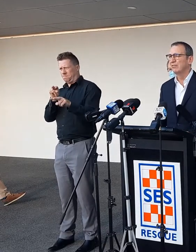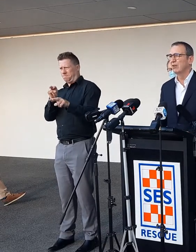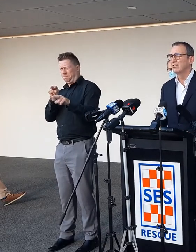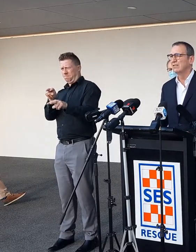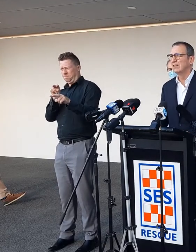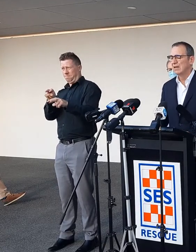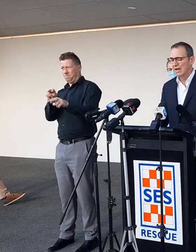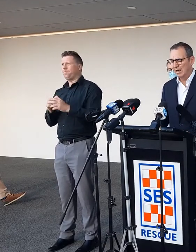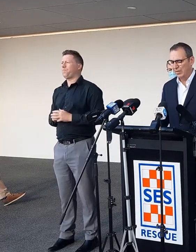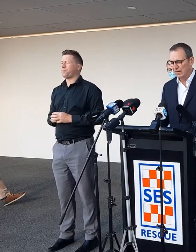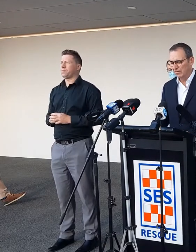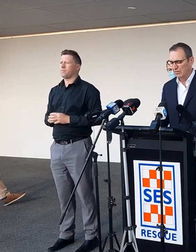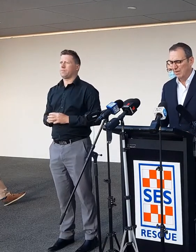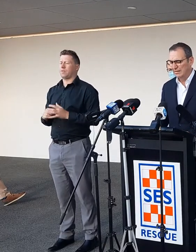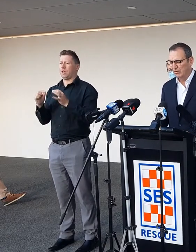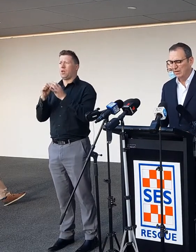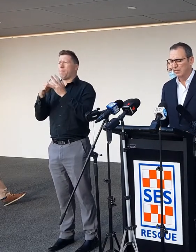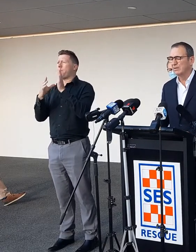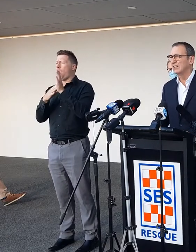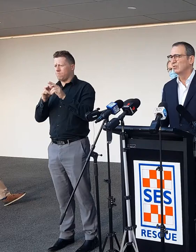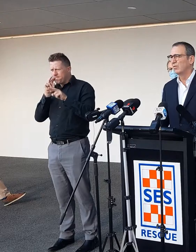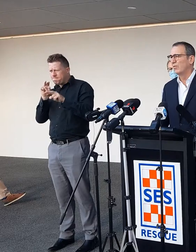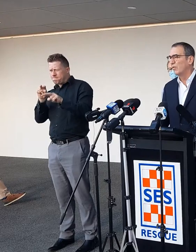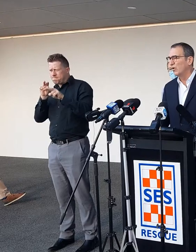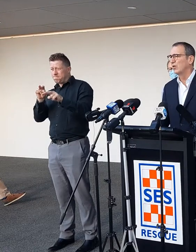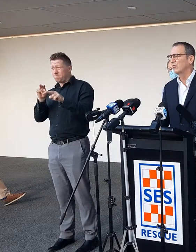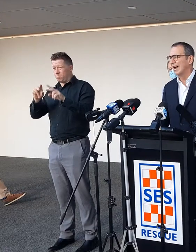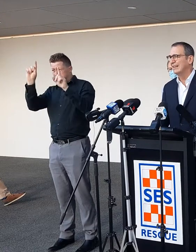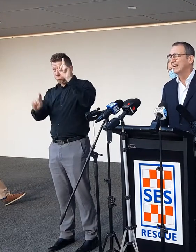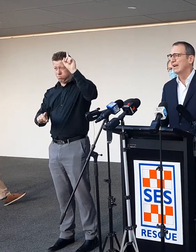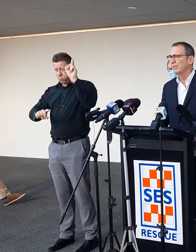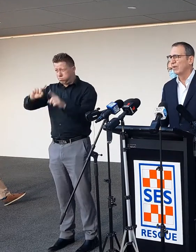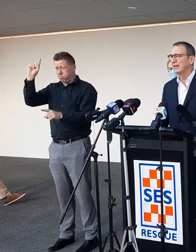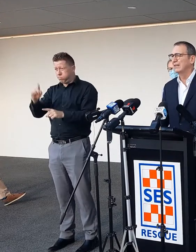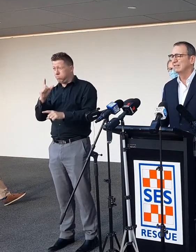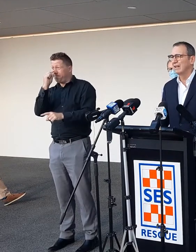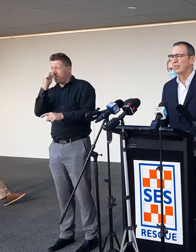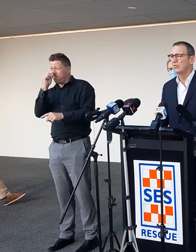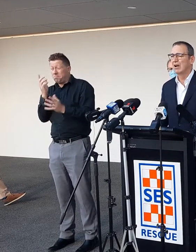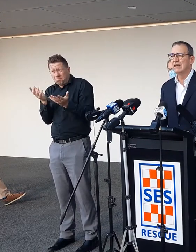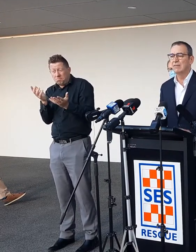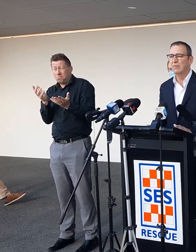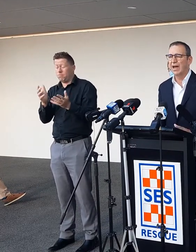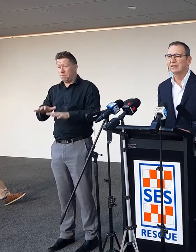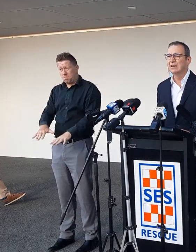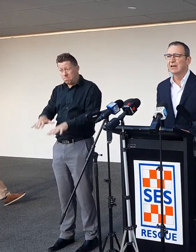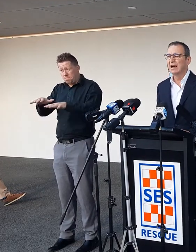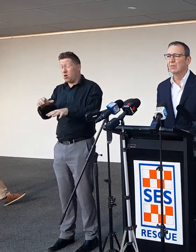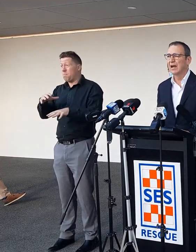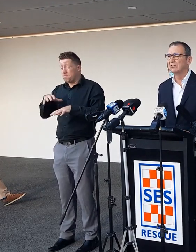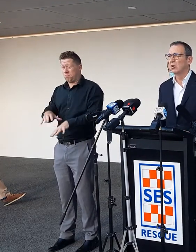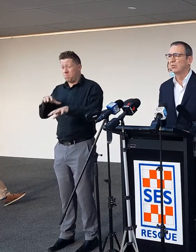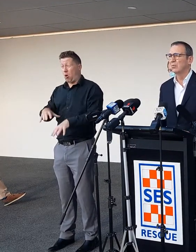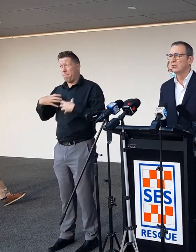Bureau of Meteorology's thunderstorm activity and the potential for further rain and flooding in South Australia. In fact,